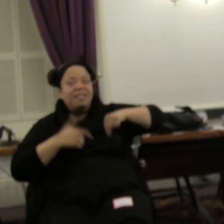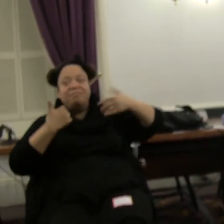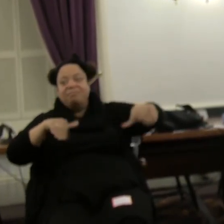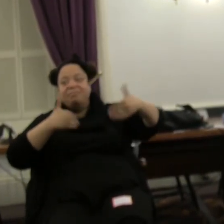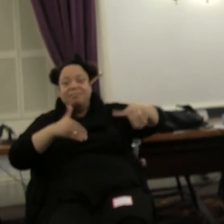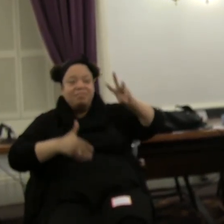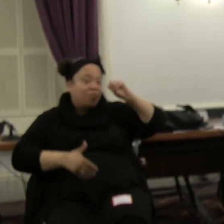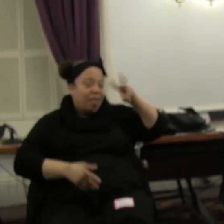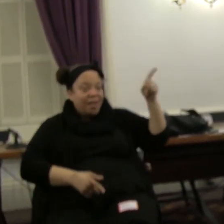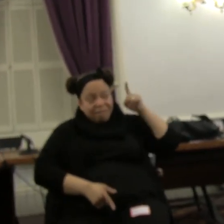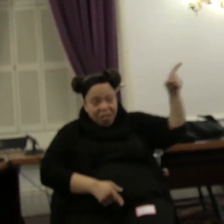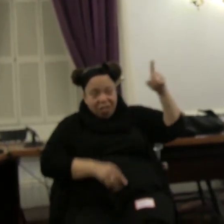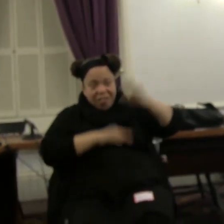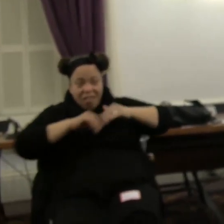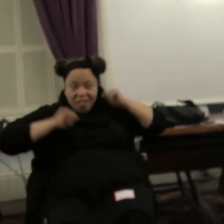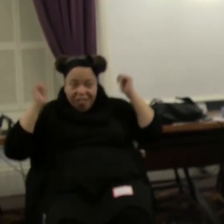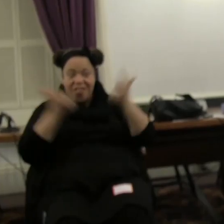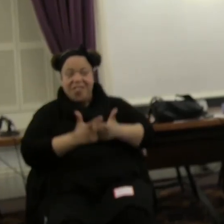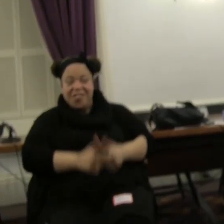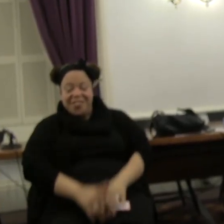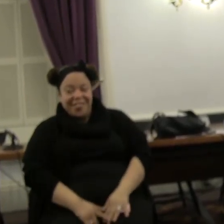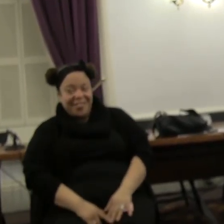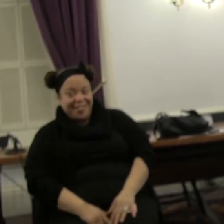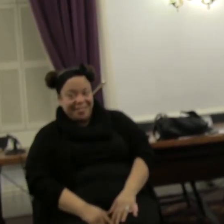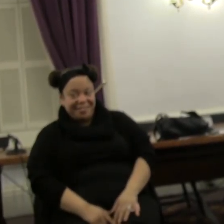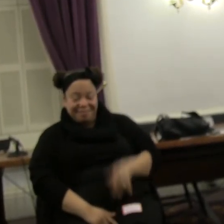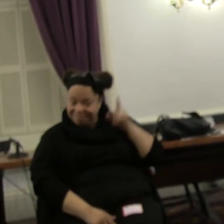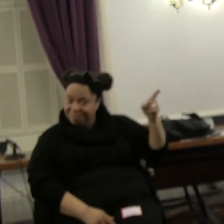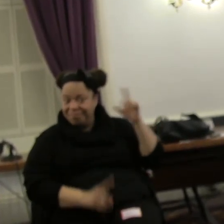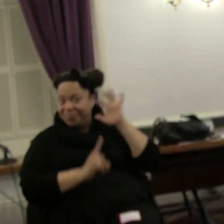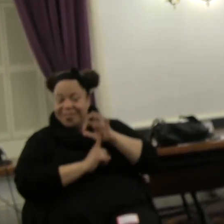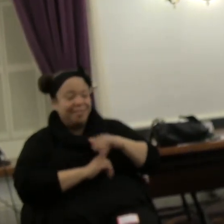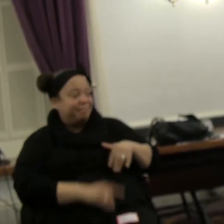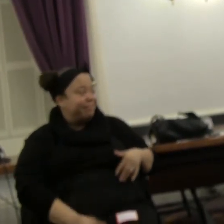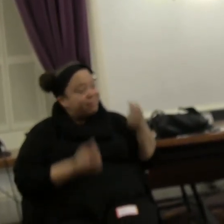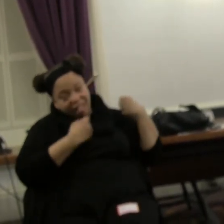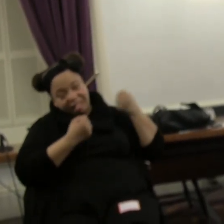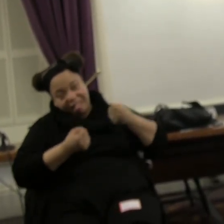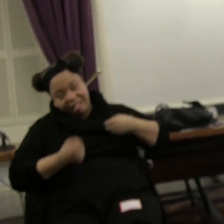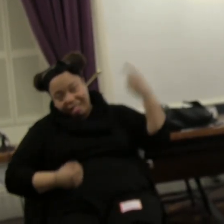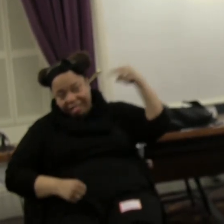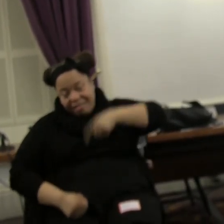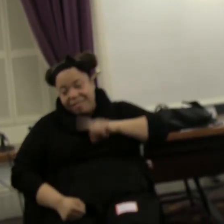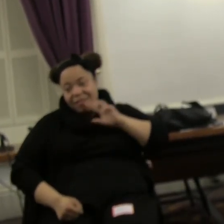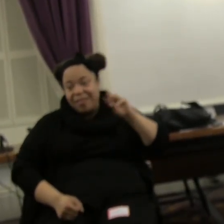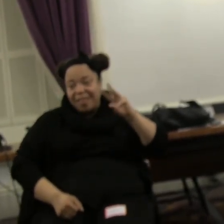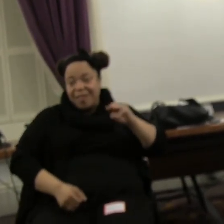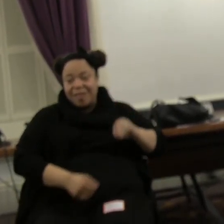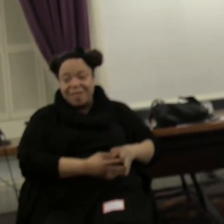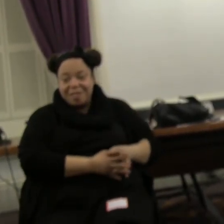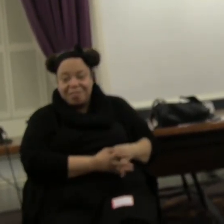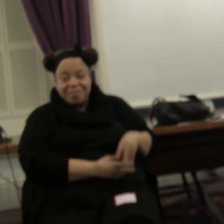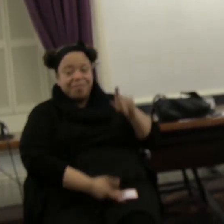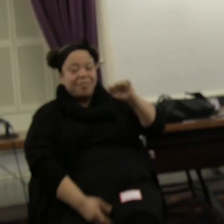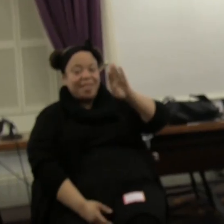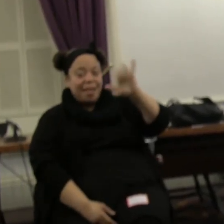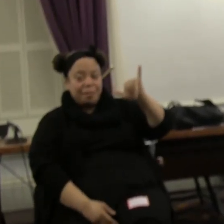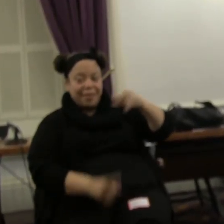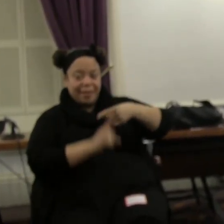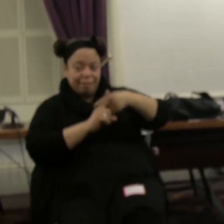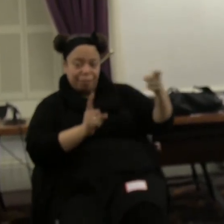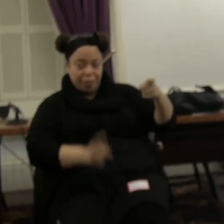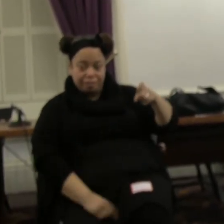West Berkshire. Where's that? That's up on the Canadian border, north of Venusburg. Oh, okay.